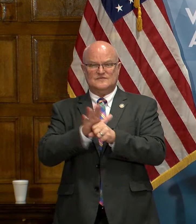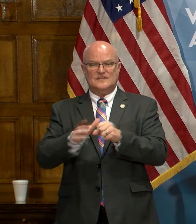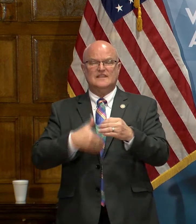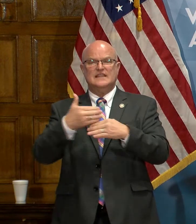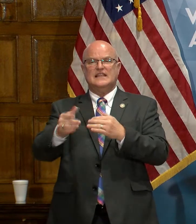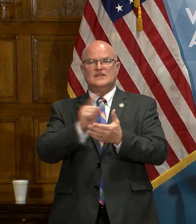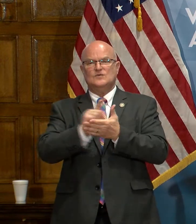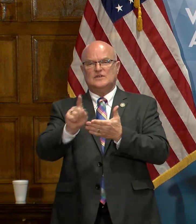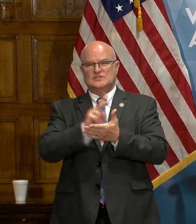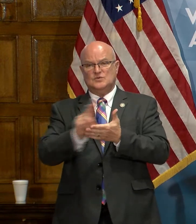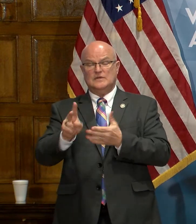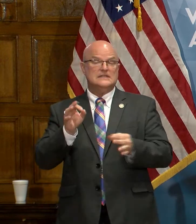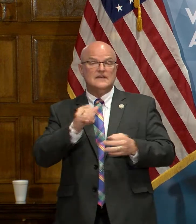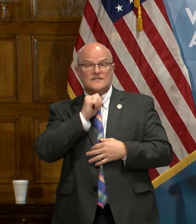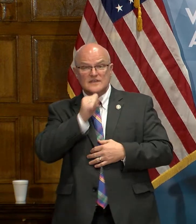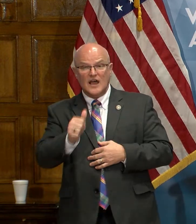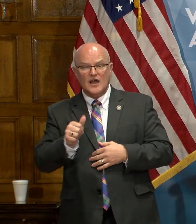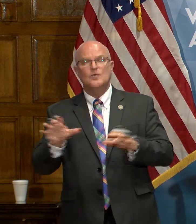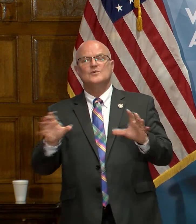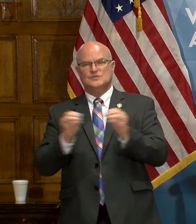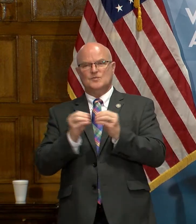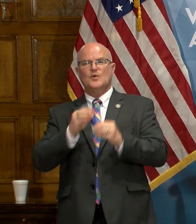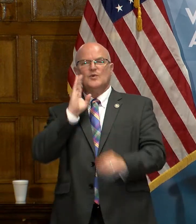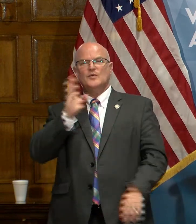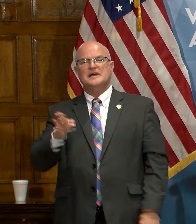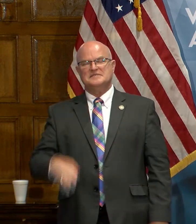the next week or so. If not, we will do more.